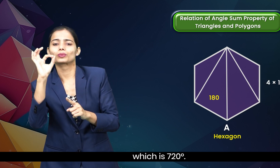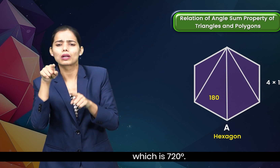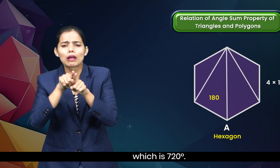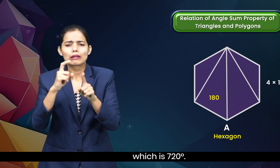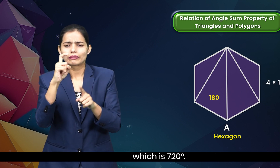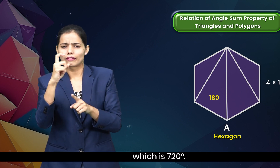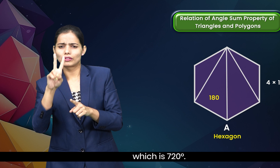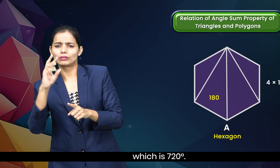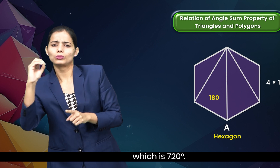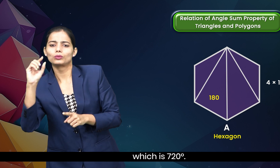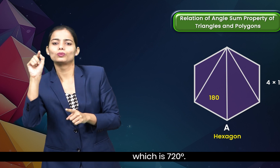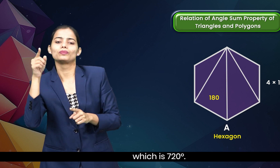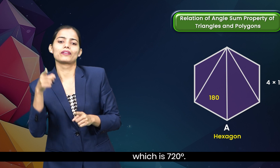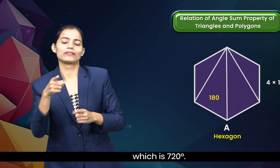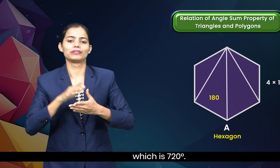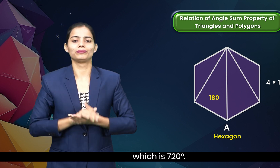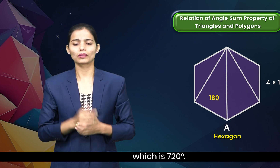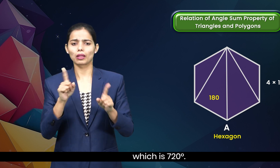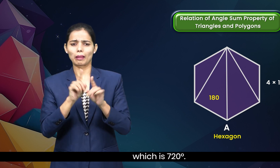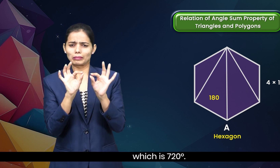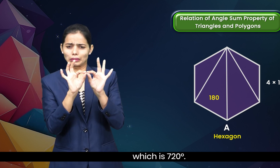is 720 degree.